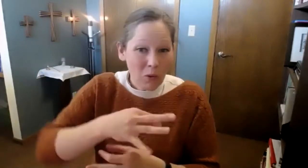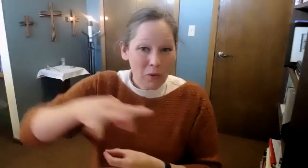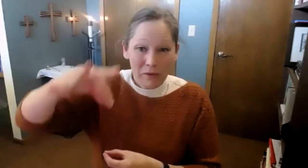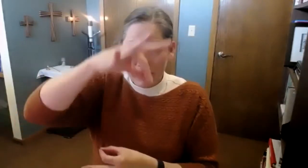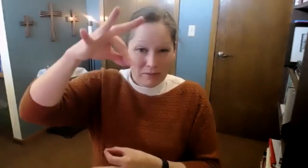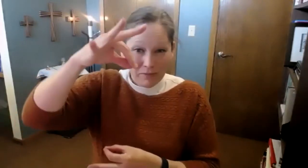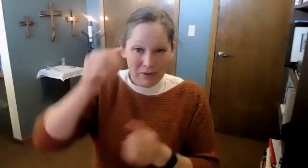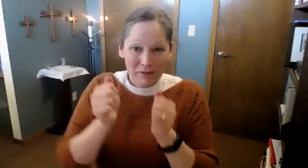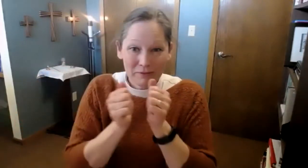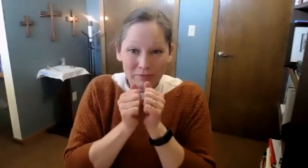and of the Holy Spirit.